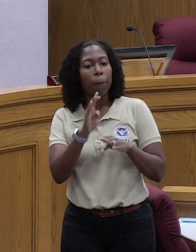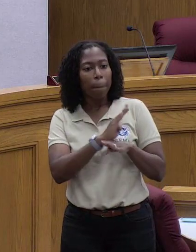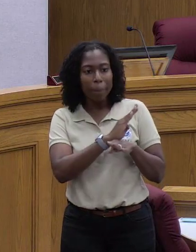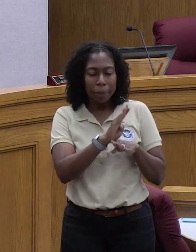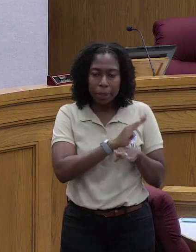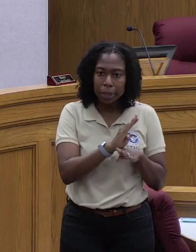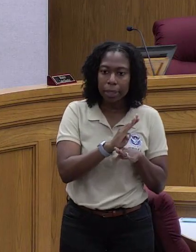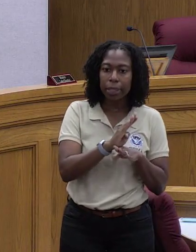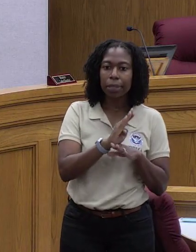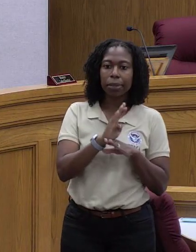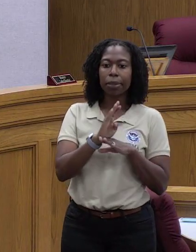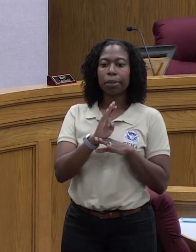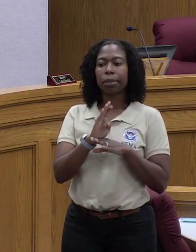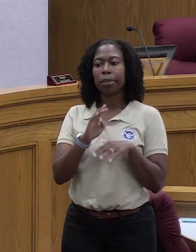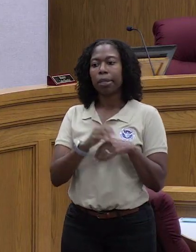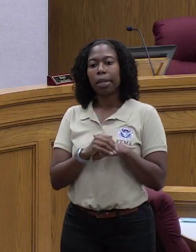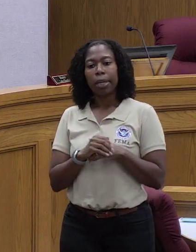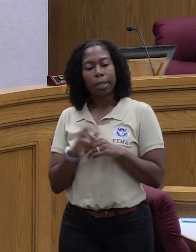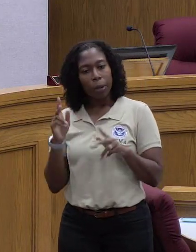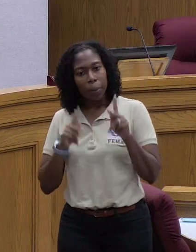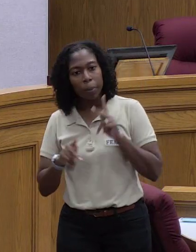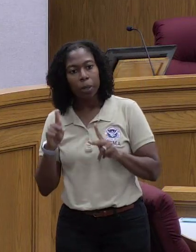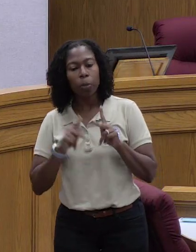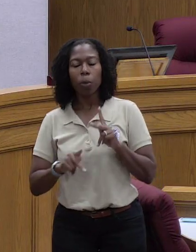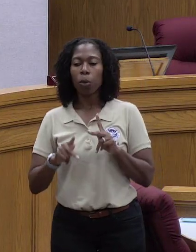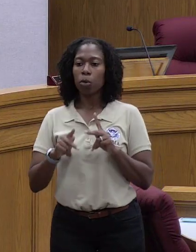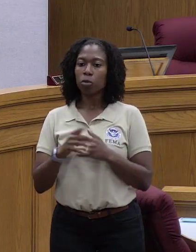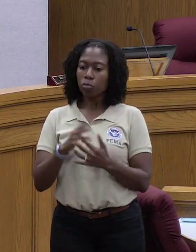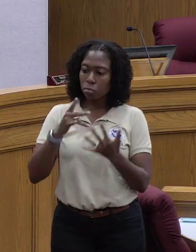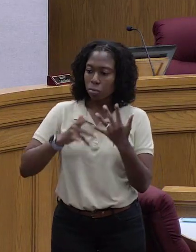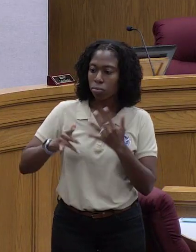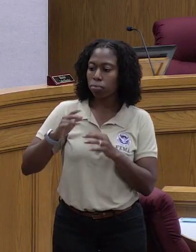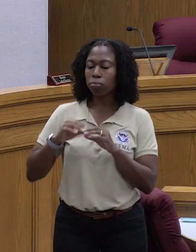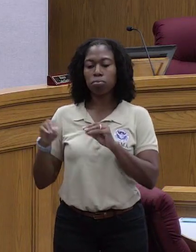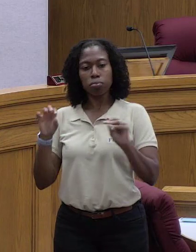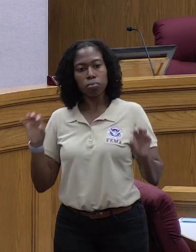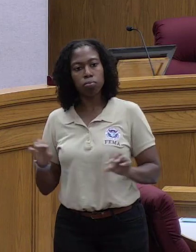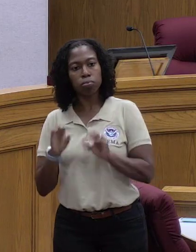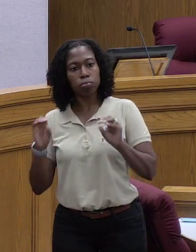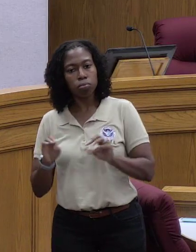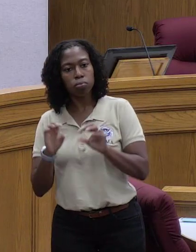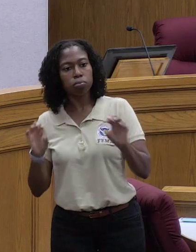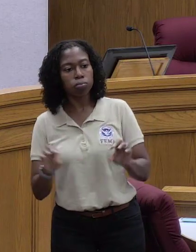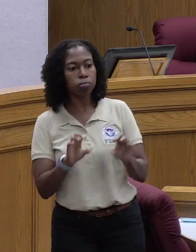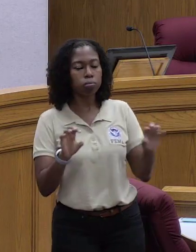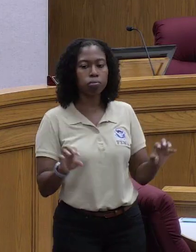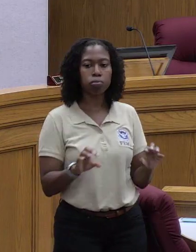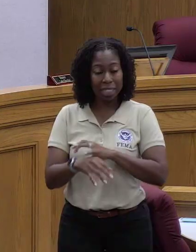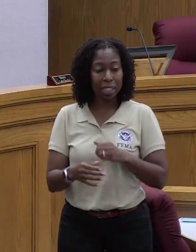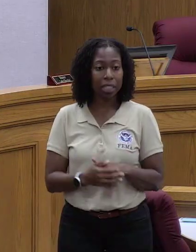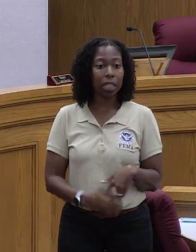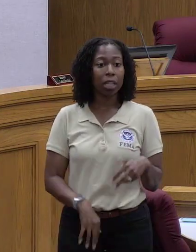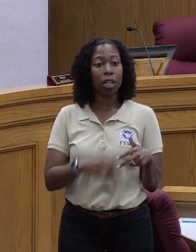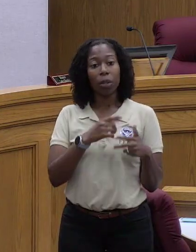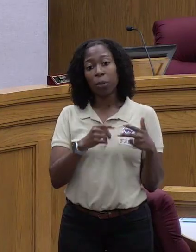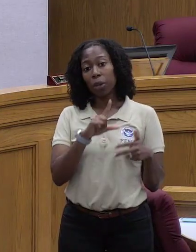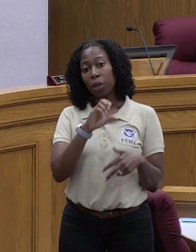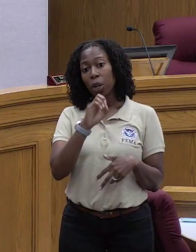us, to move around a little more freely in our parish as we continue this recovery. I'm going to ask